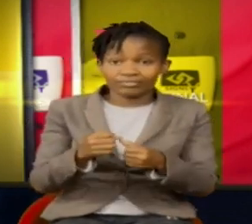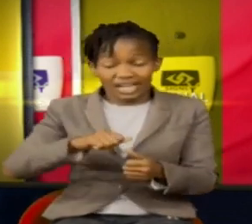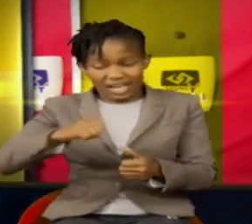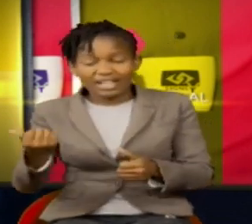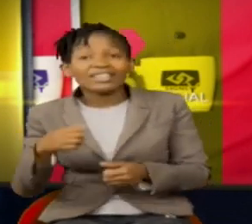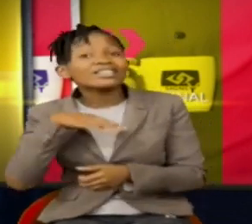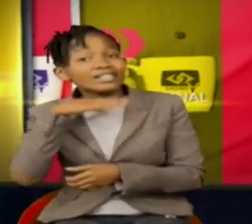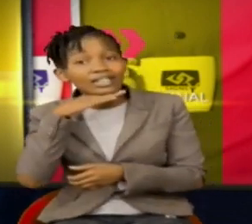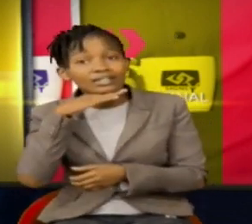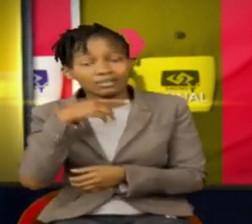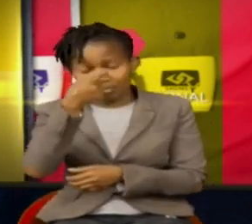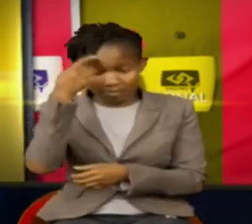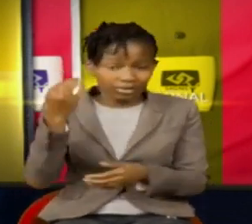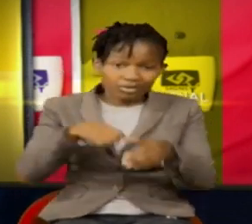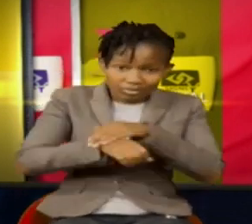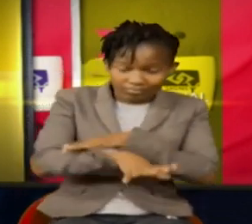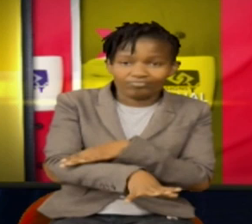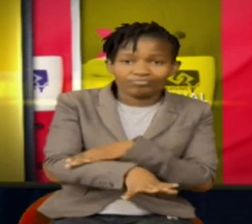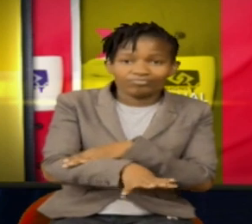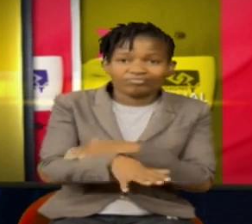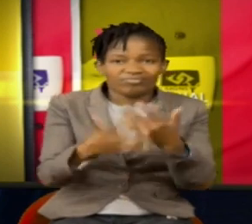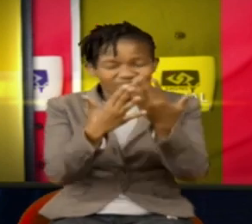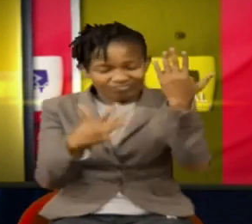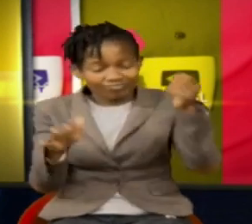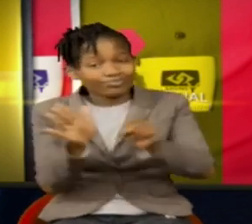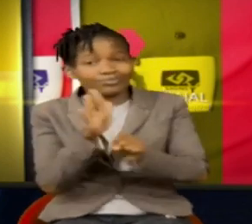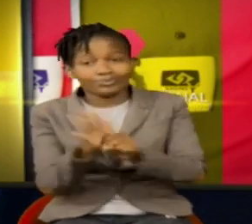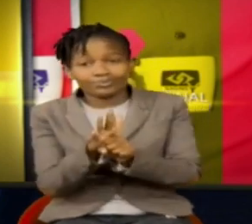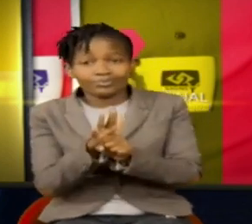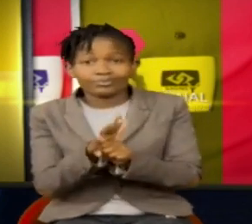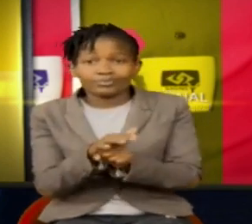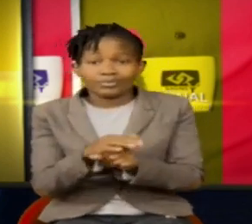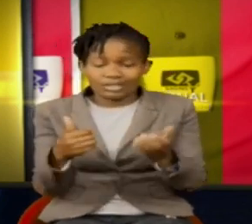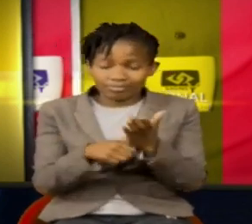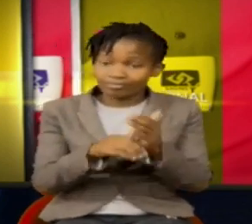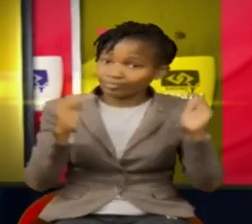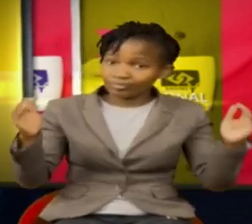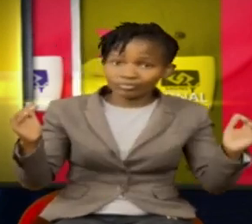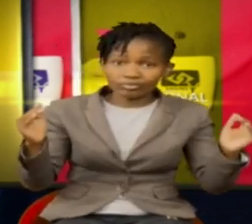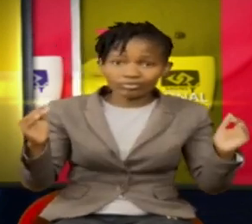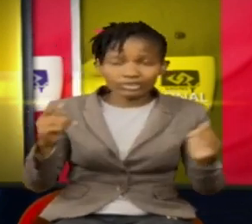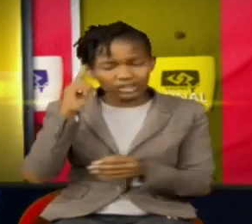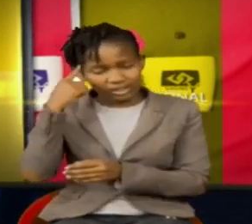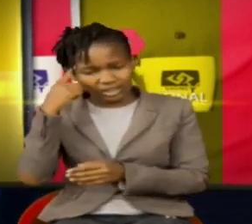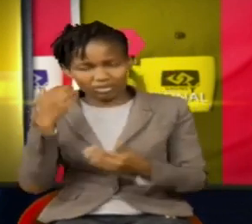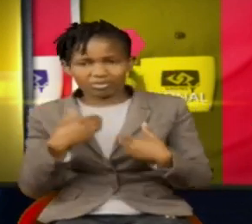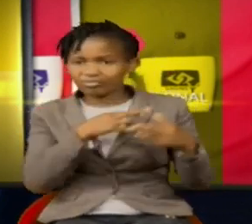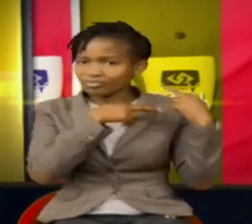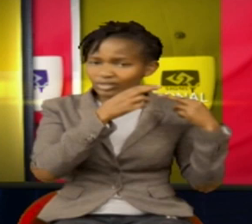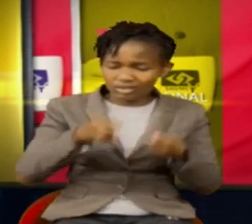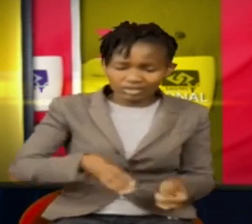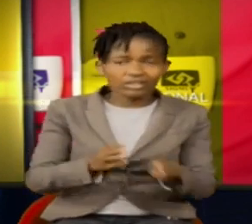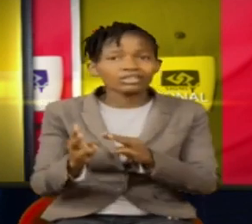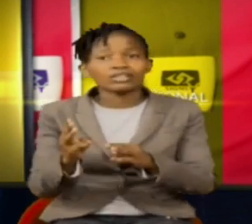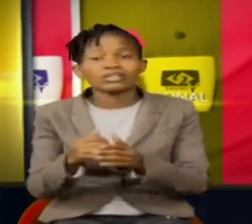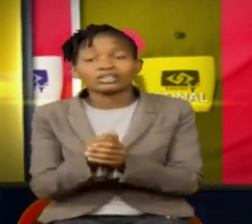dead. I know. Over bleeding. Mm-hmm. So the consequences are grave. So I think we have a historical opportunity here to